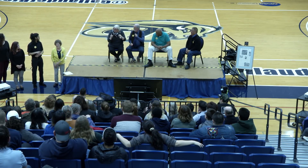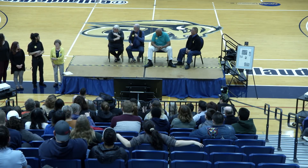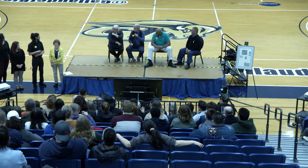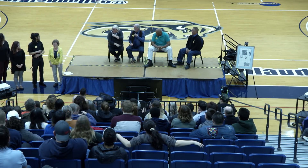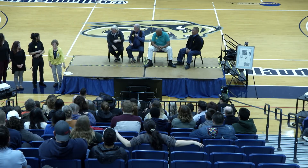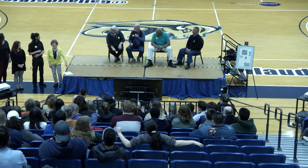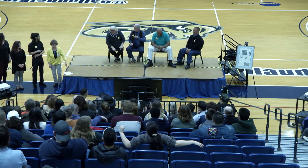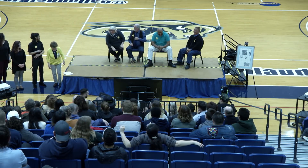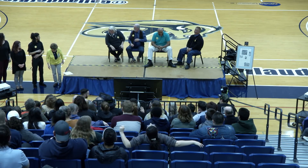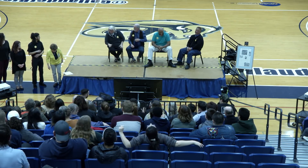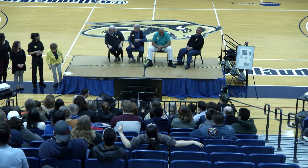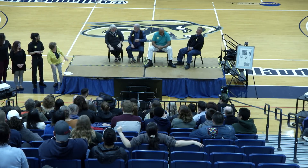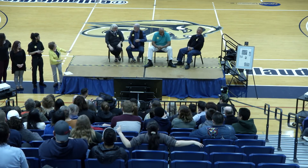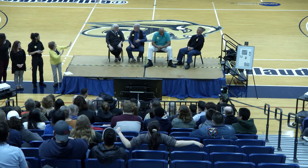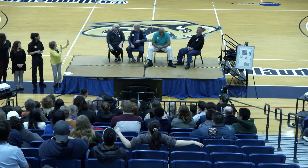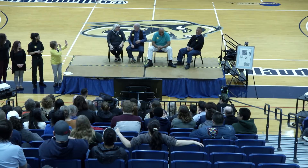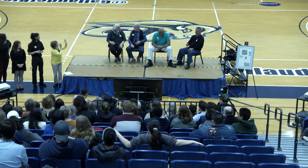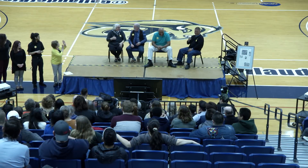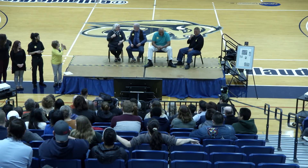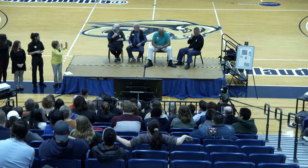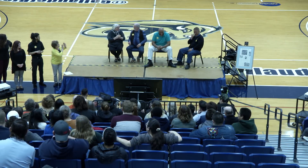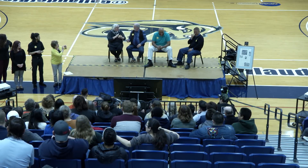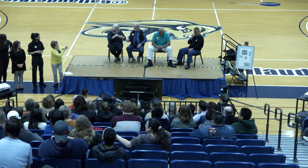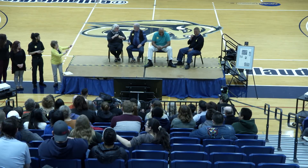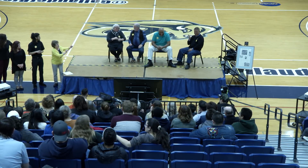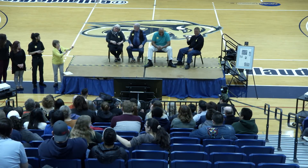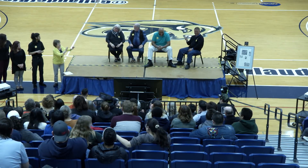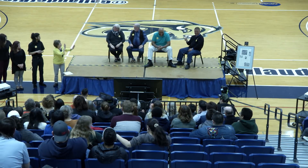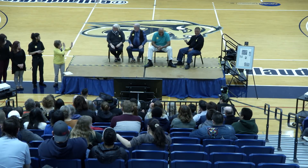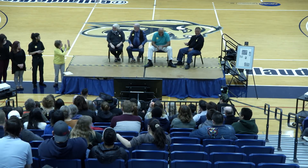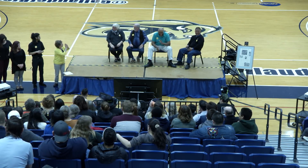fourth demand was met because I'm still here. There were no reprisals.